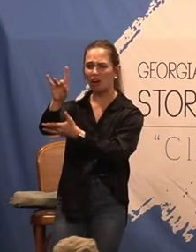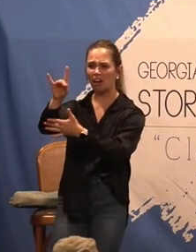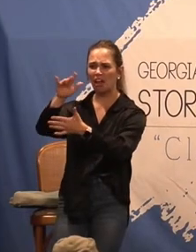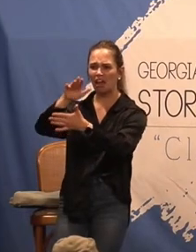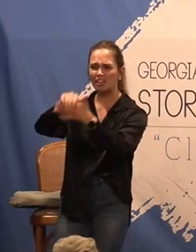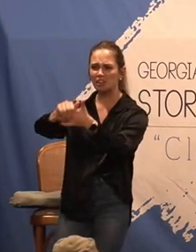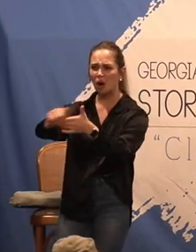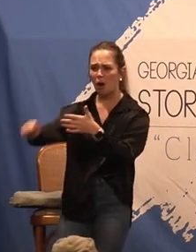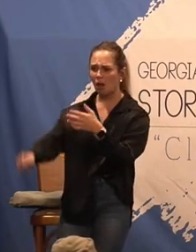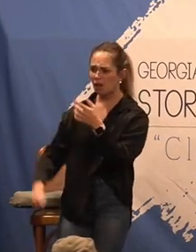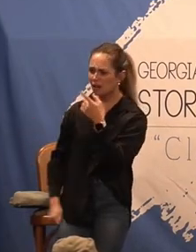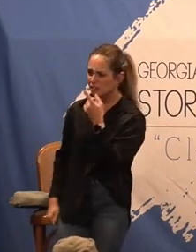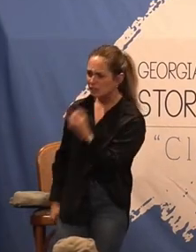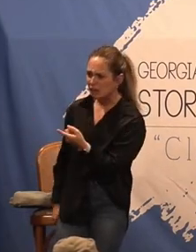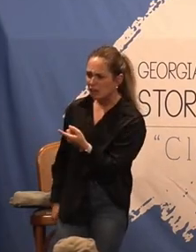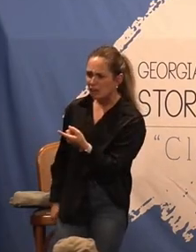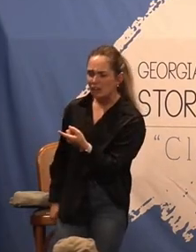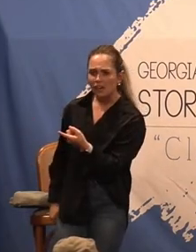$38?